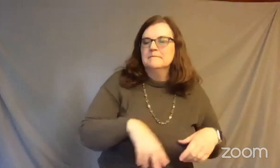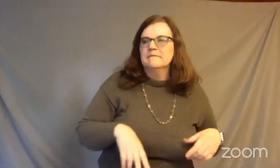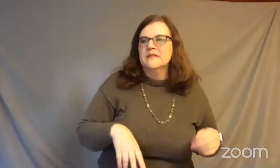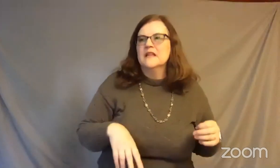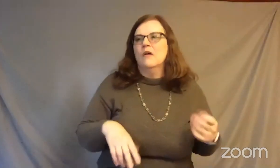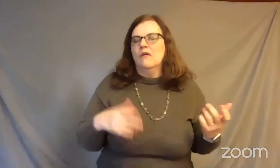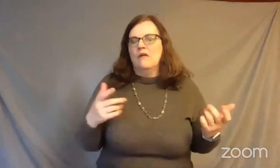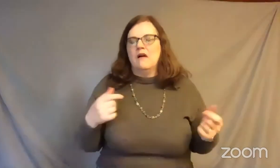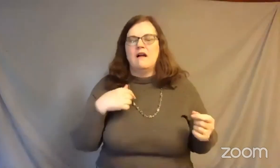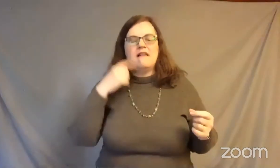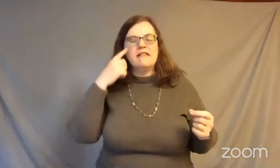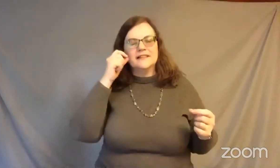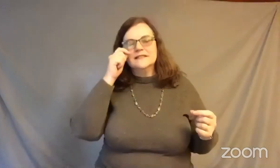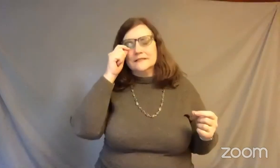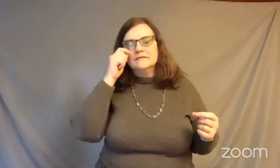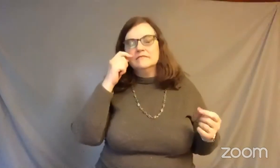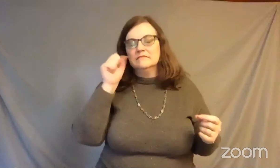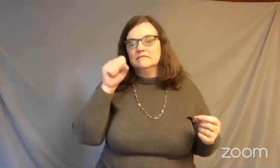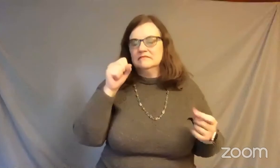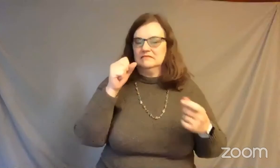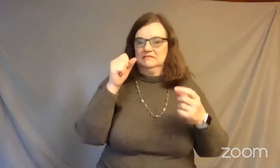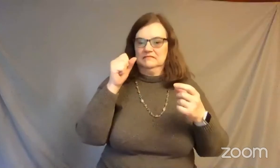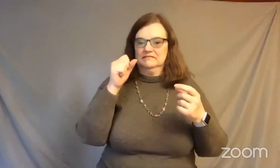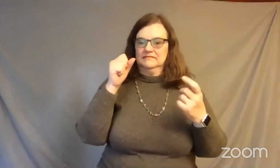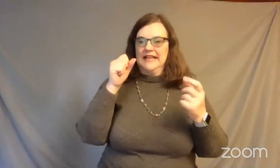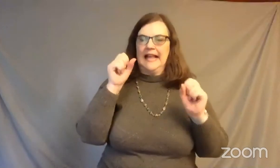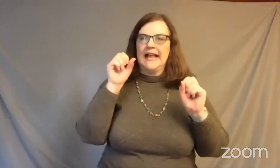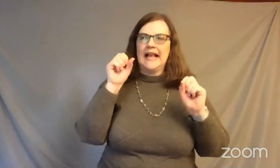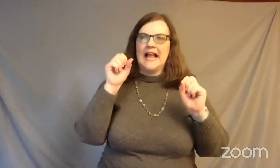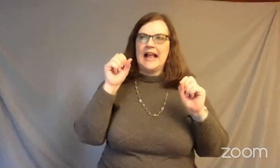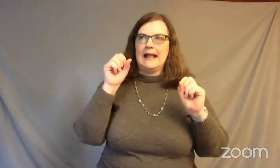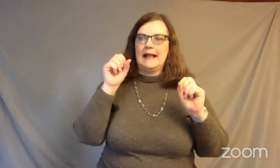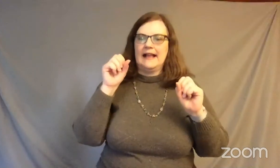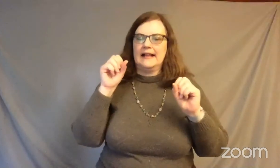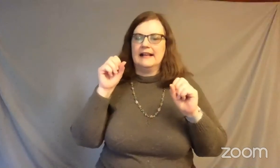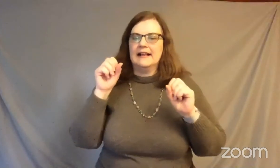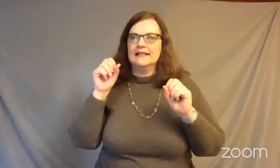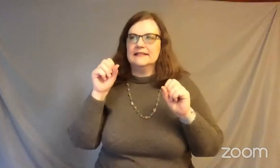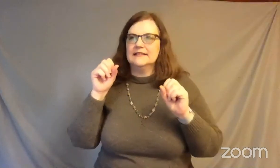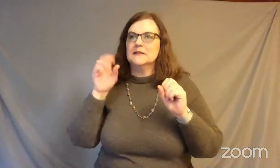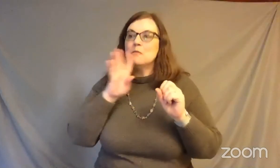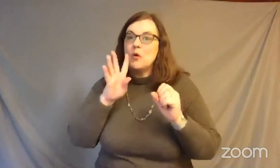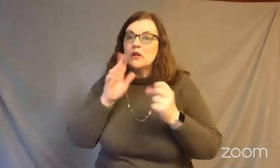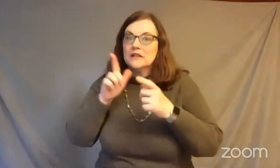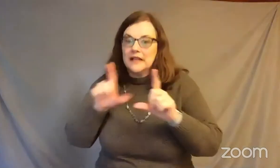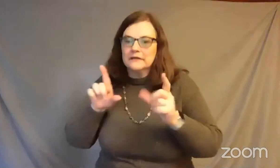But in sign language, it includes both. It's not only for pointing purposes, it also can refer to pronouns.